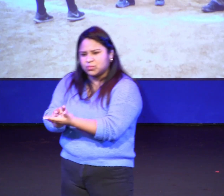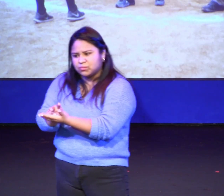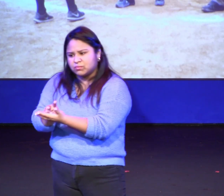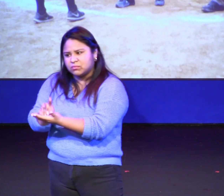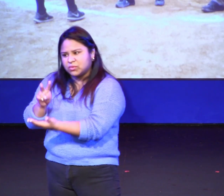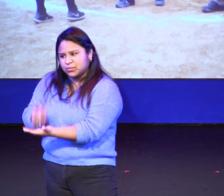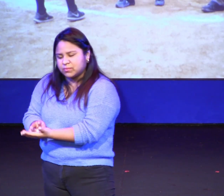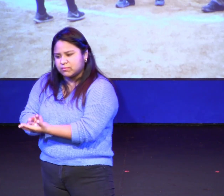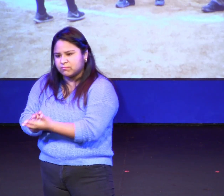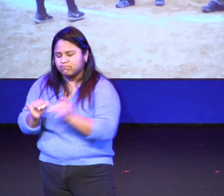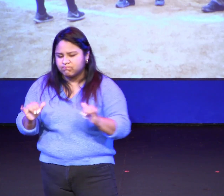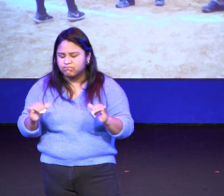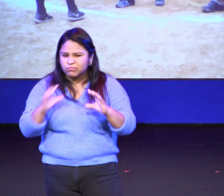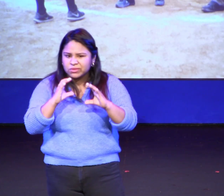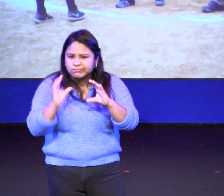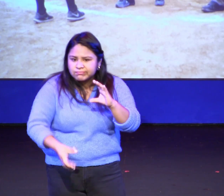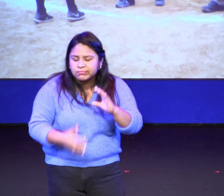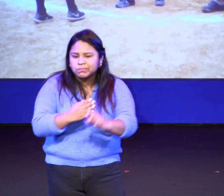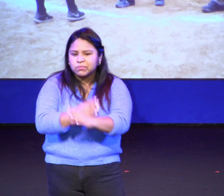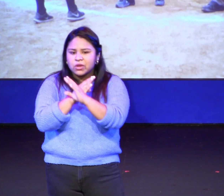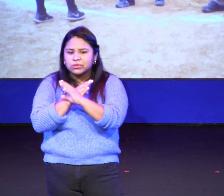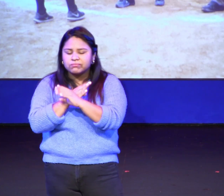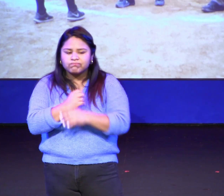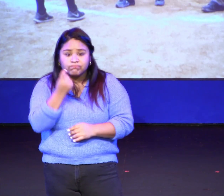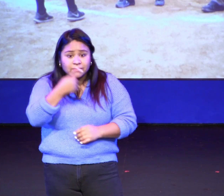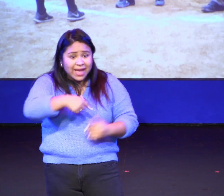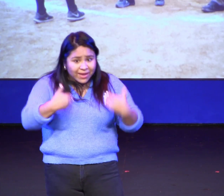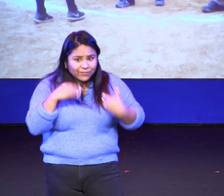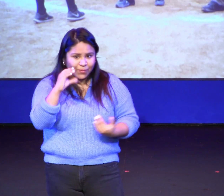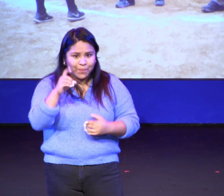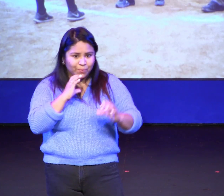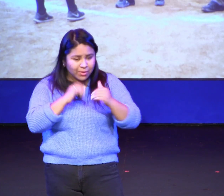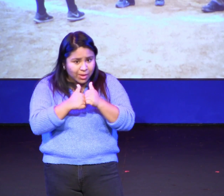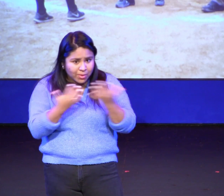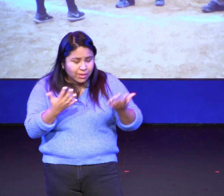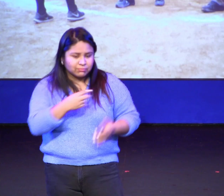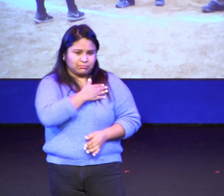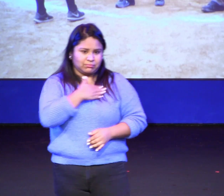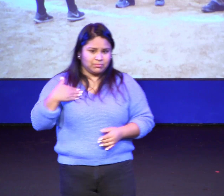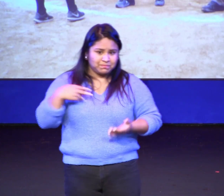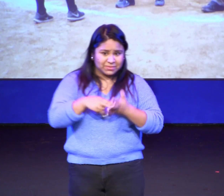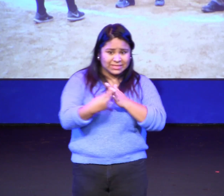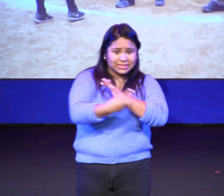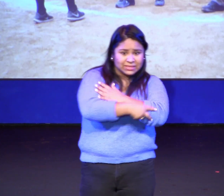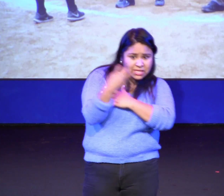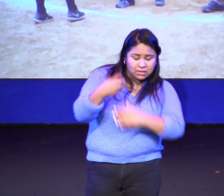games. We had more deaf teammates join, and we would go to games and we'd start losing. And we had